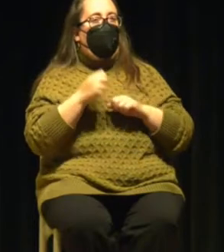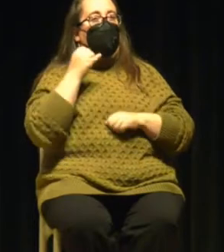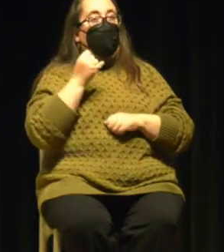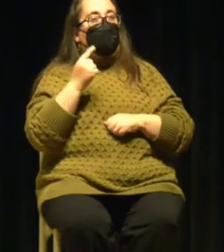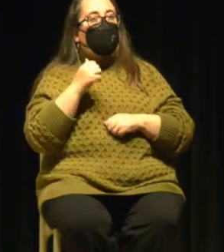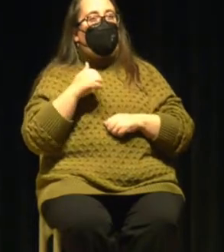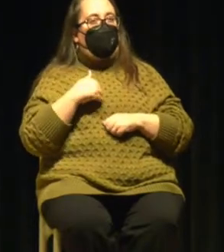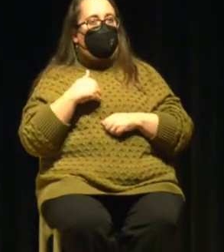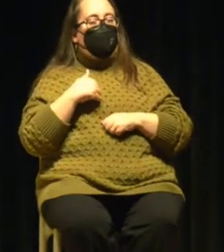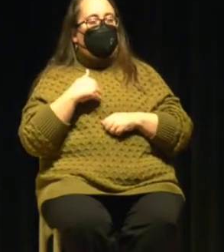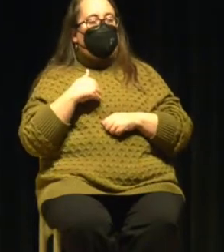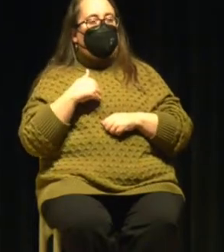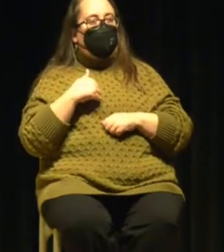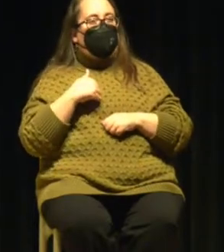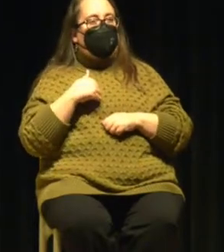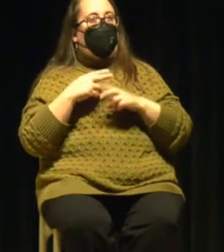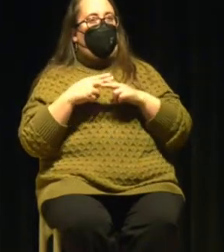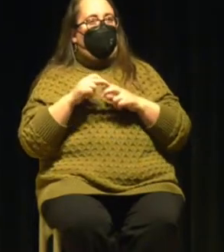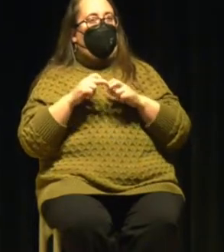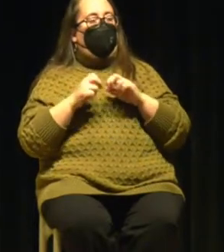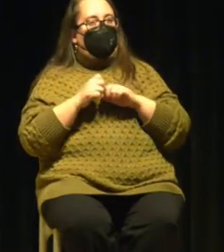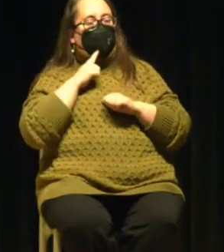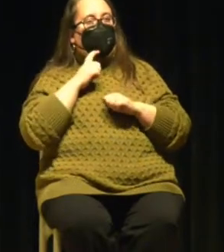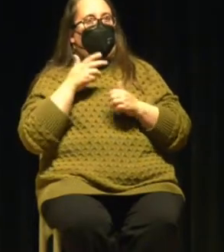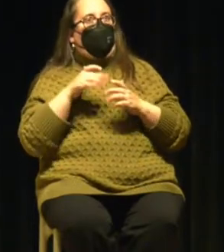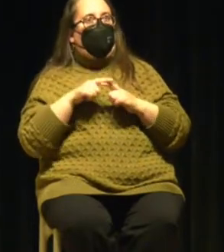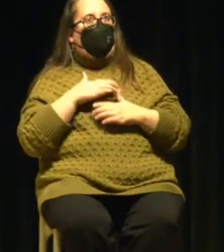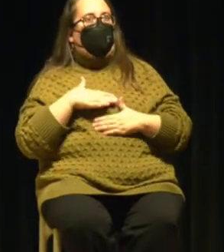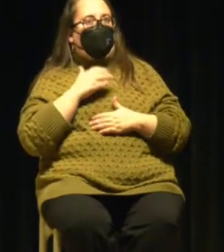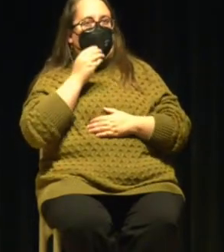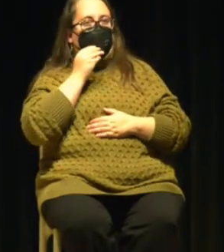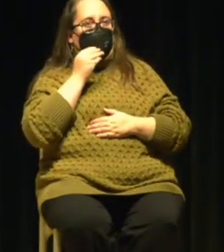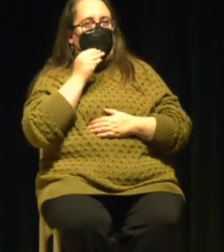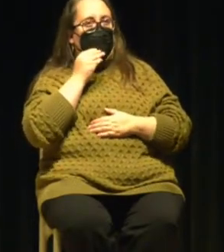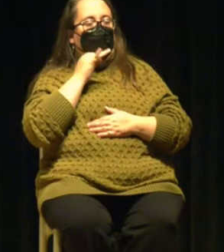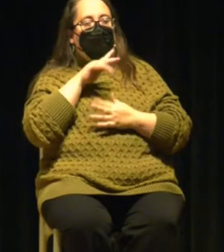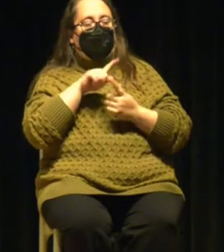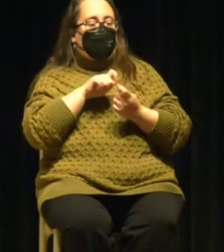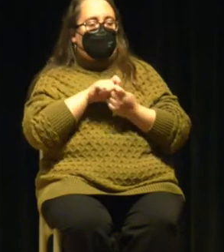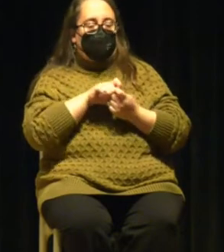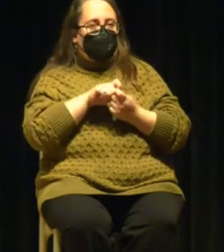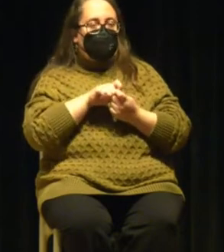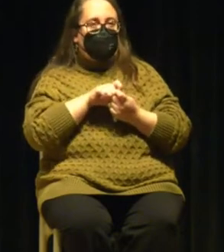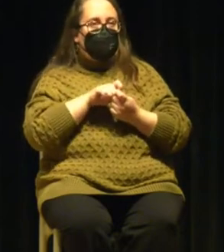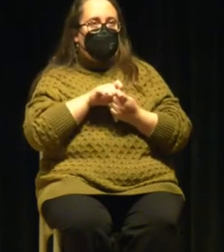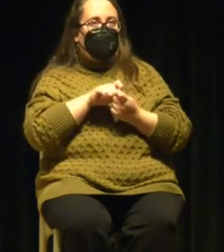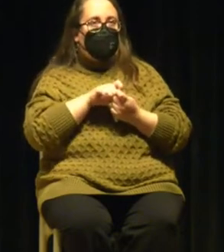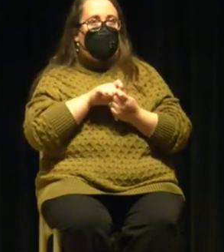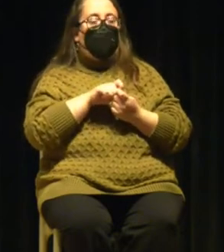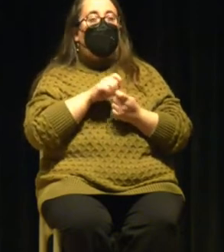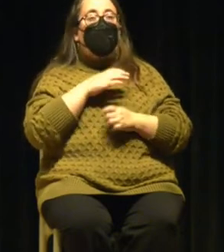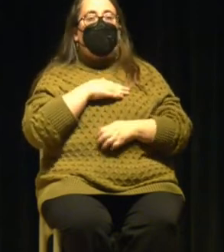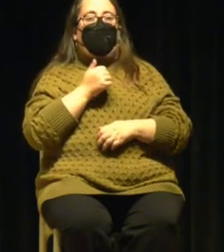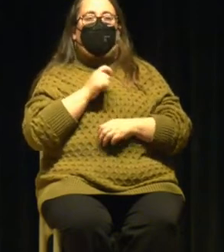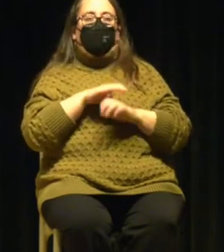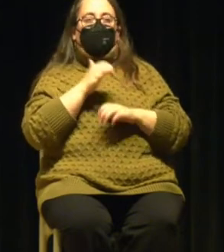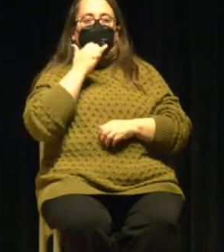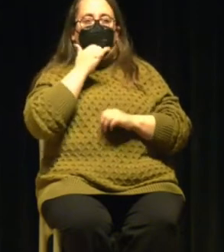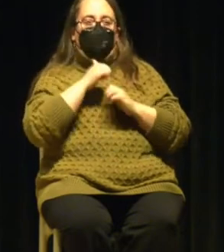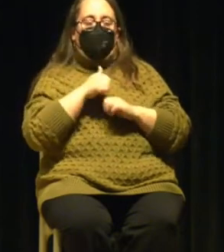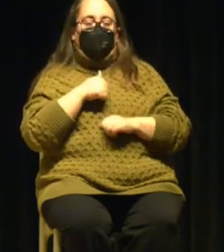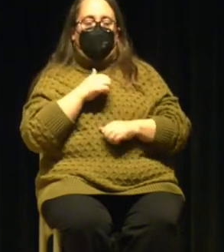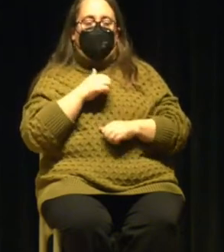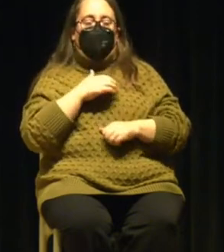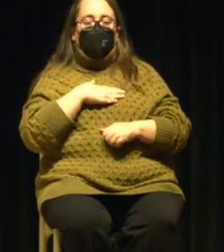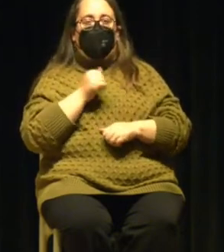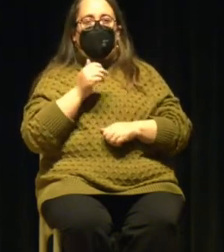somebody who has is allowed to enjoy food. Mm. And I said, I was like, that's precisely like, and my agent was also on the call with me. My